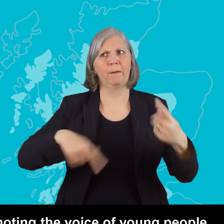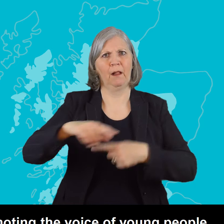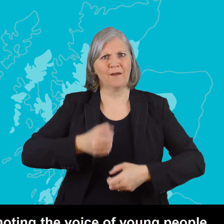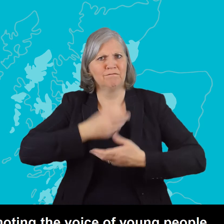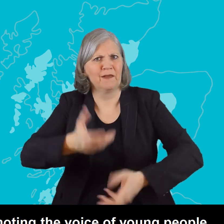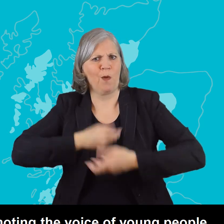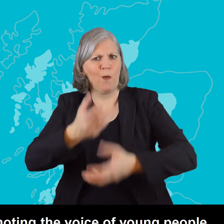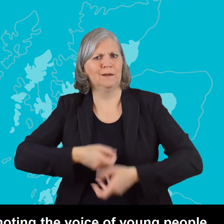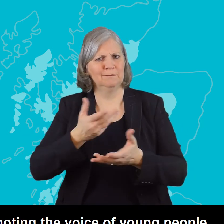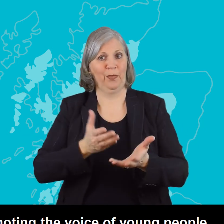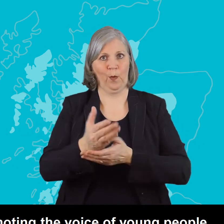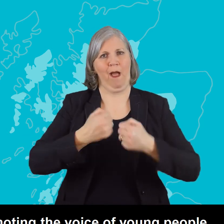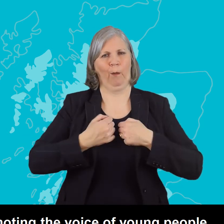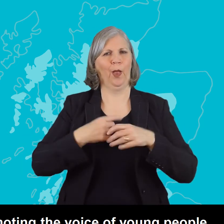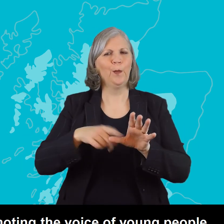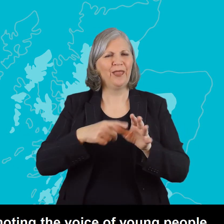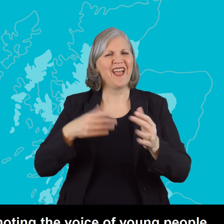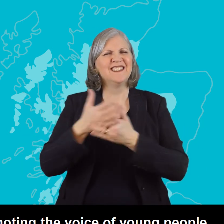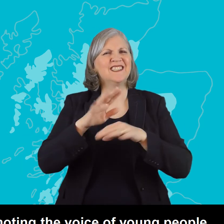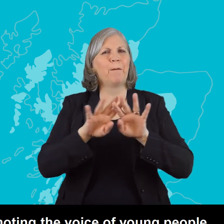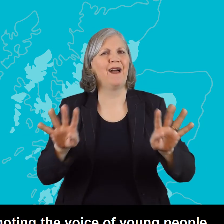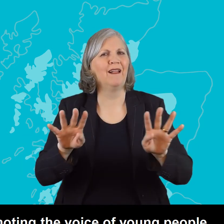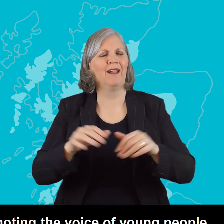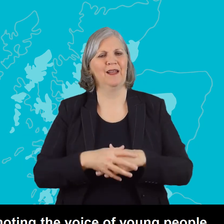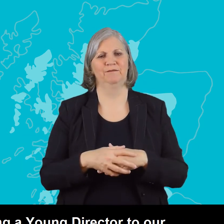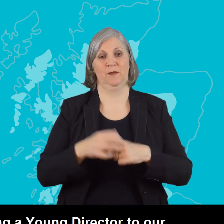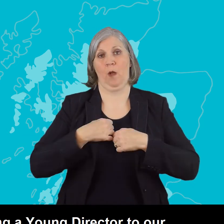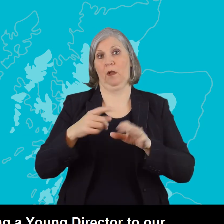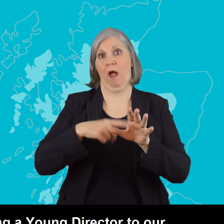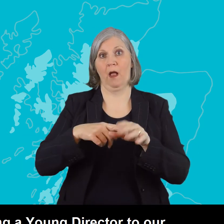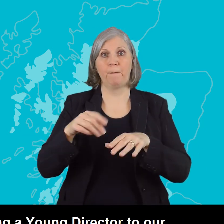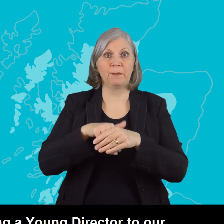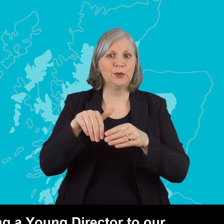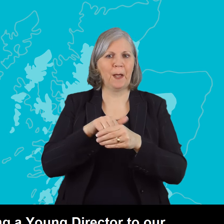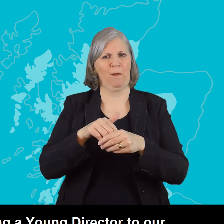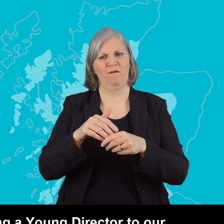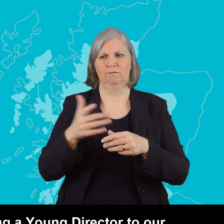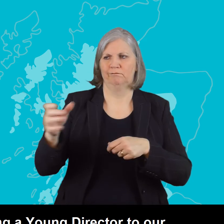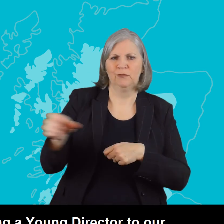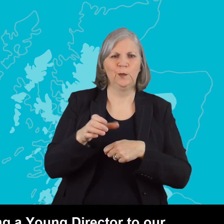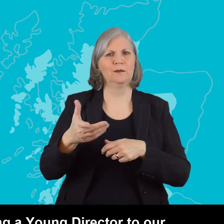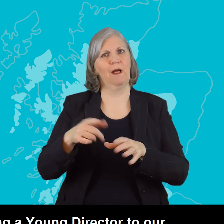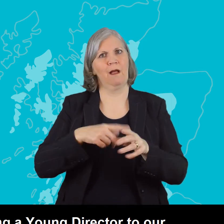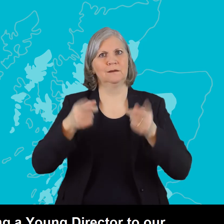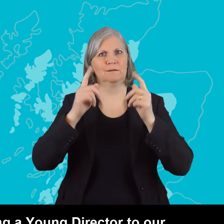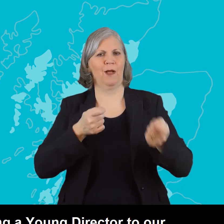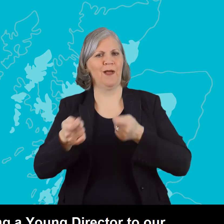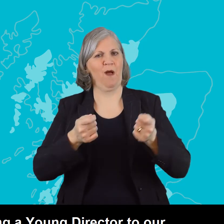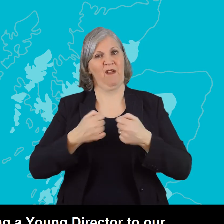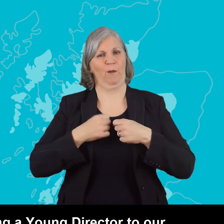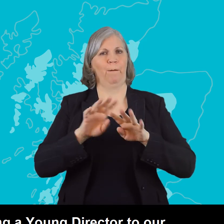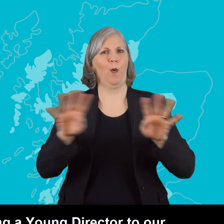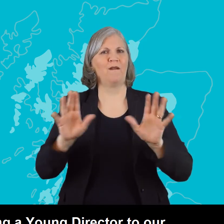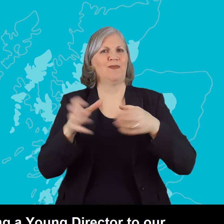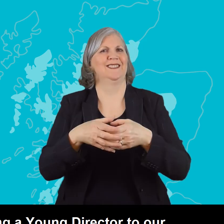Disability Equality Scotland are promoting the voice of young people through our Youth Access panel, our young membership, and recruiting a young director to our board of